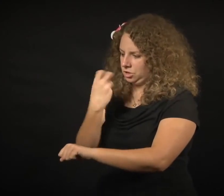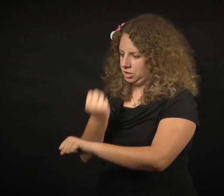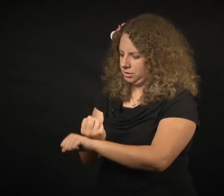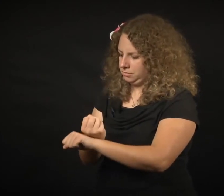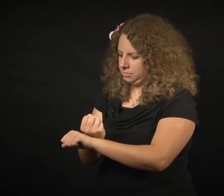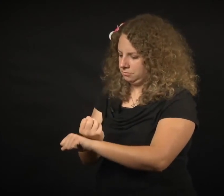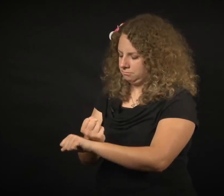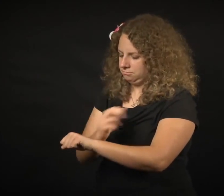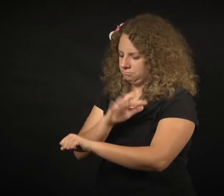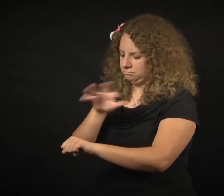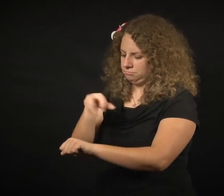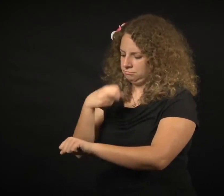Lock up.